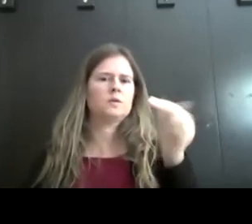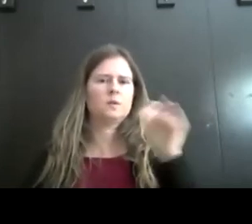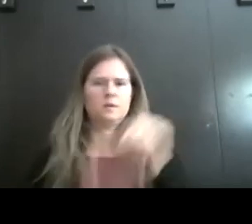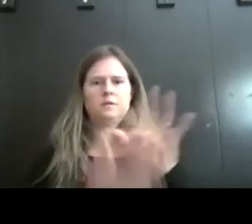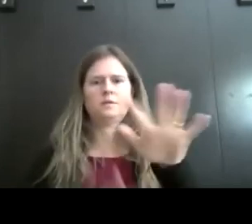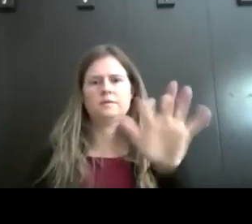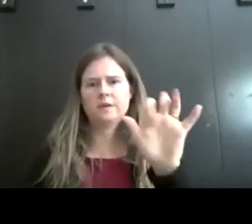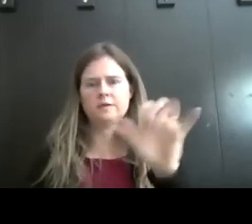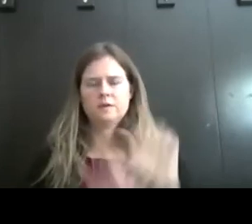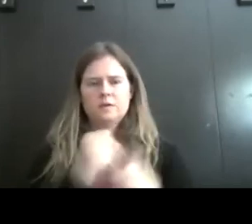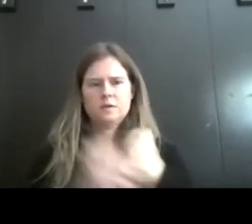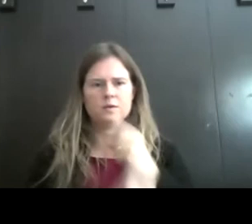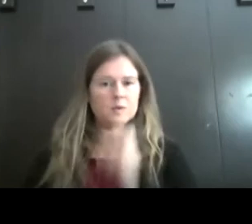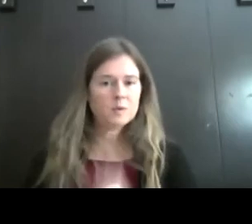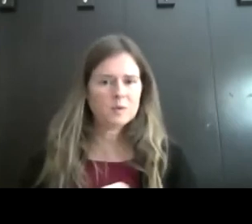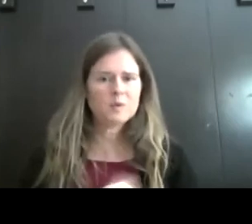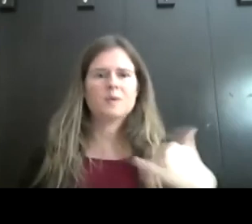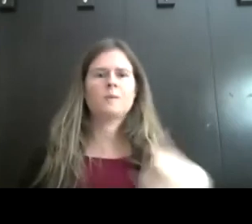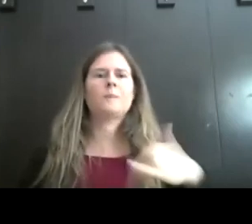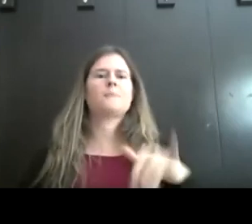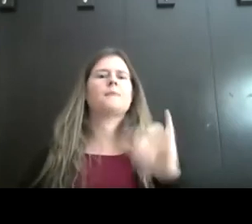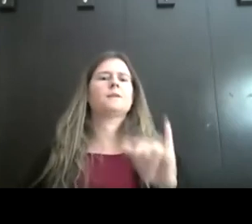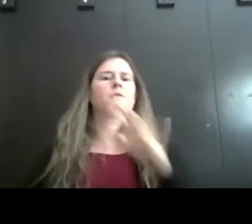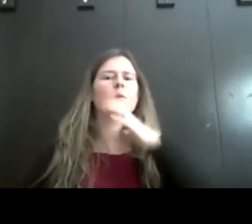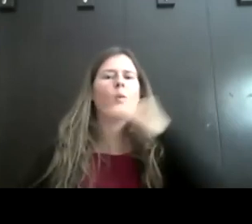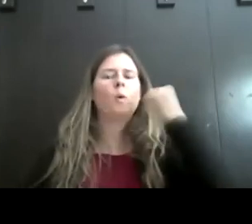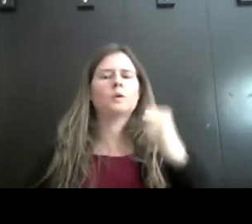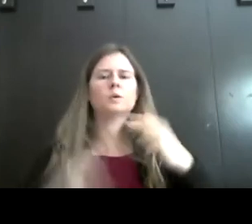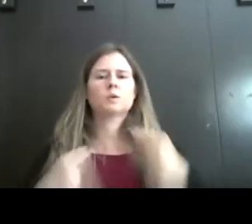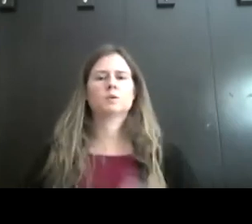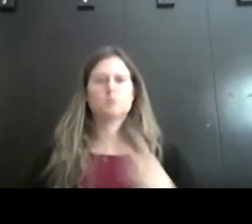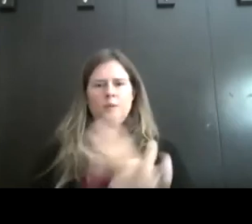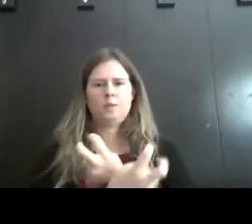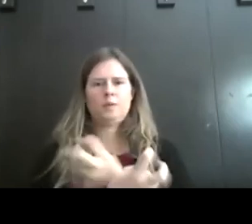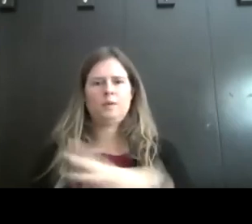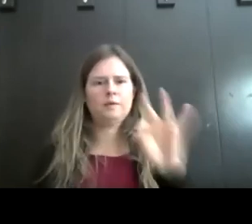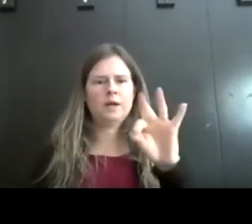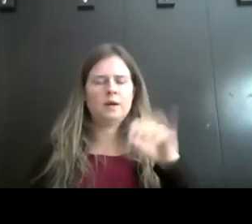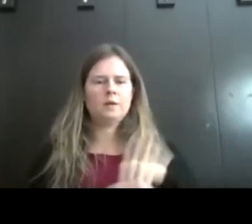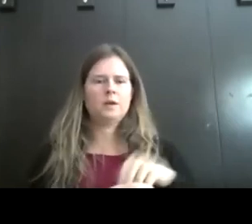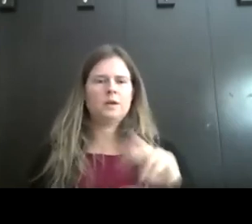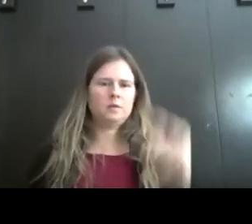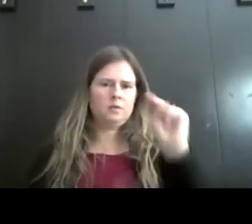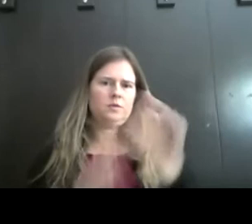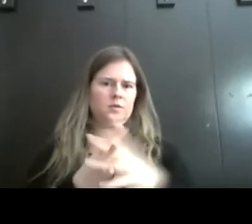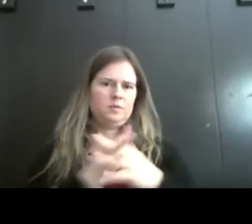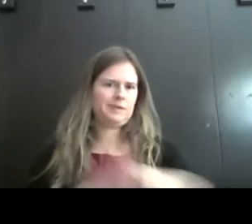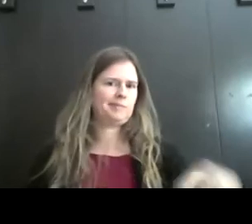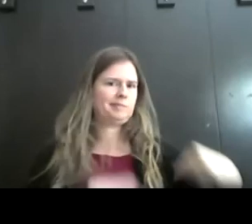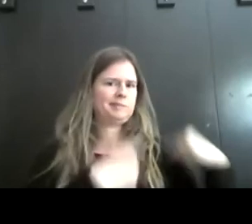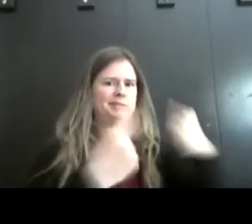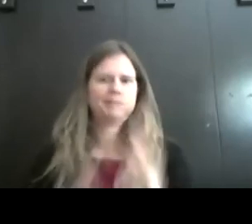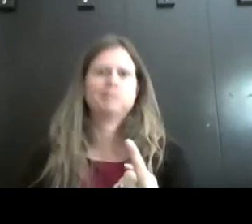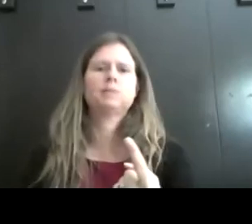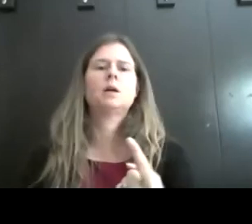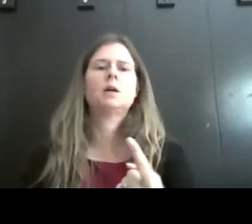old, making it the oldest human remains found in North America today. So the Chumash are